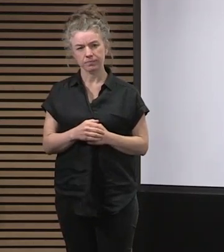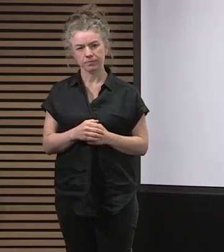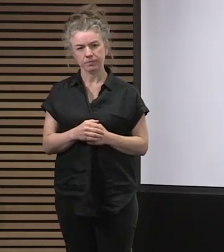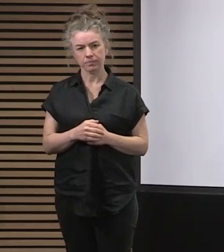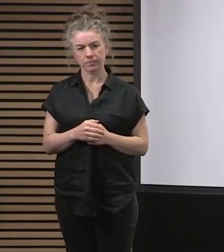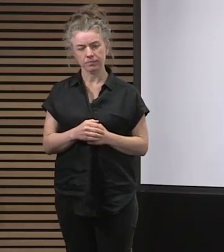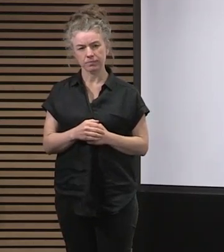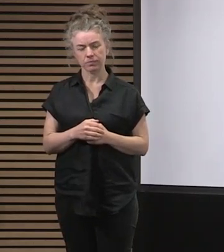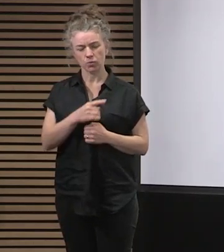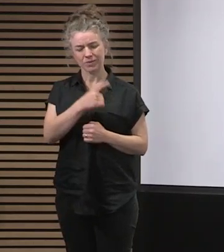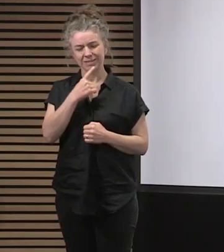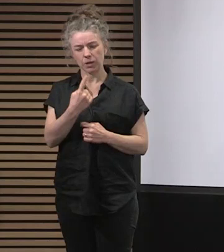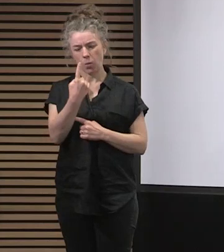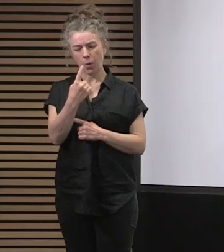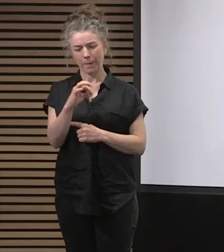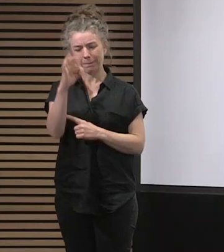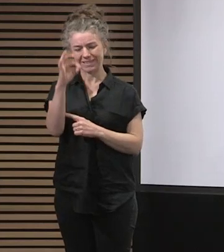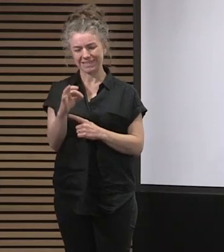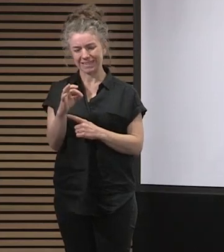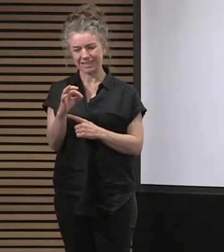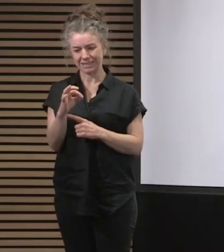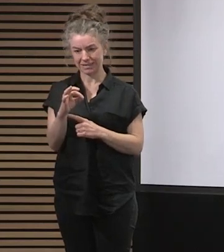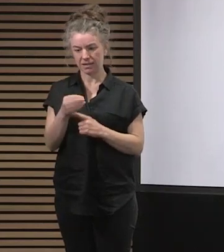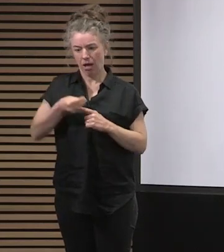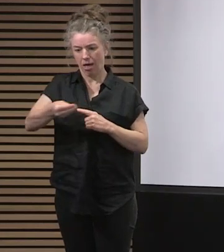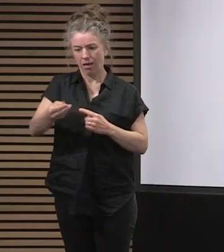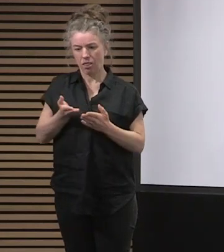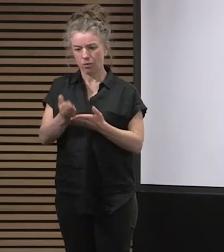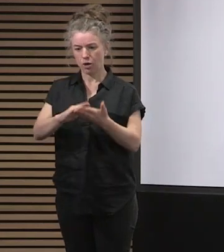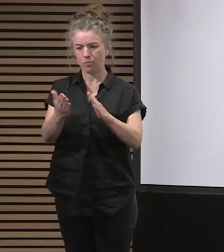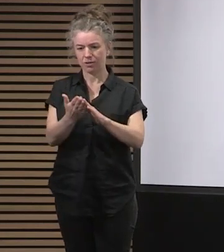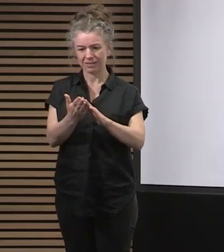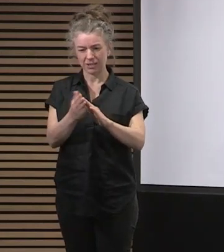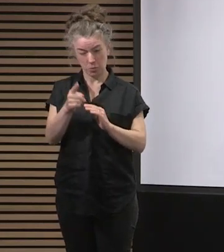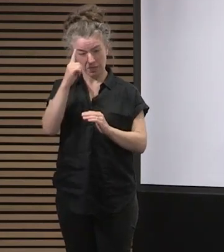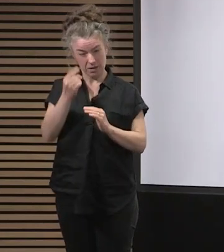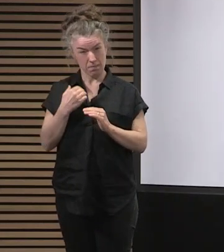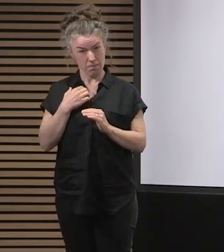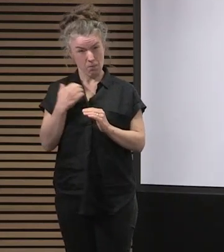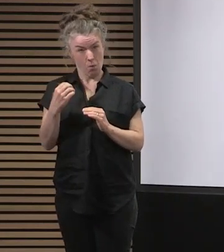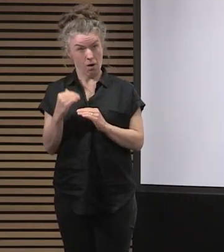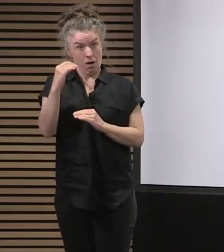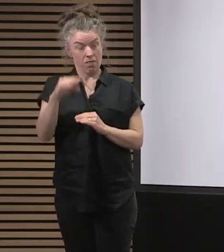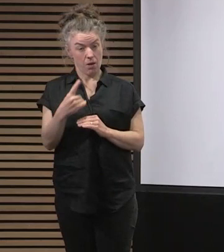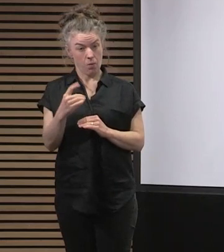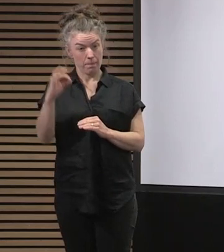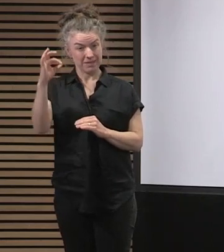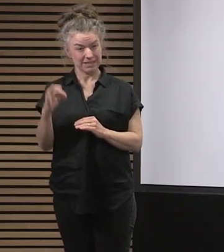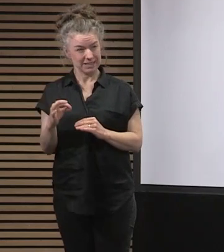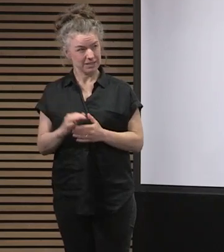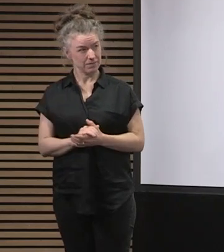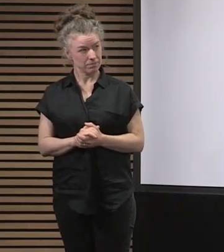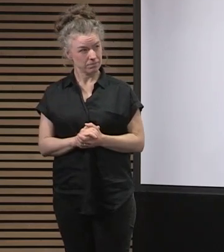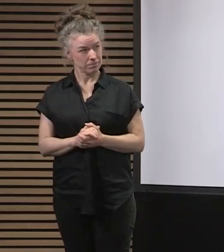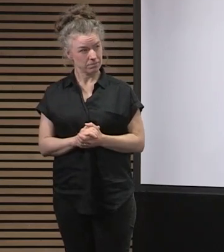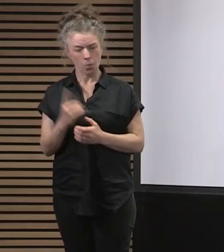is much higher than what has been confirmed? Sir David Skaggs said this morning that we really have no idea of the extent of community spread. Do you